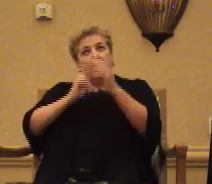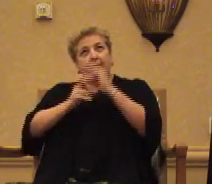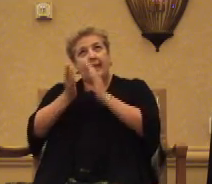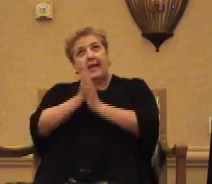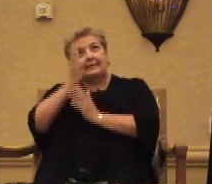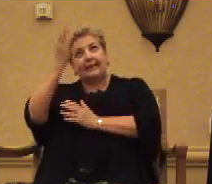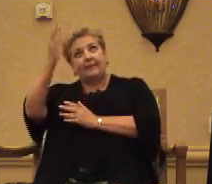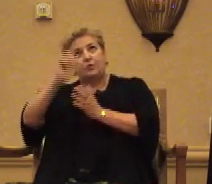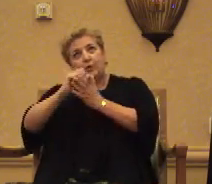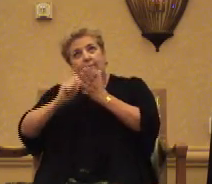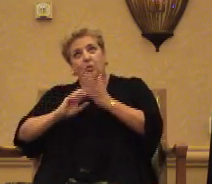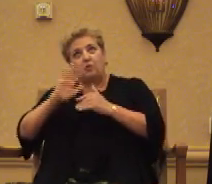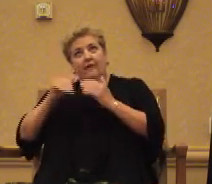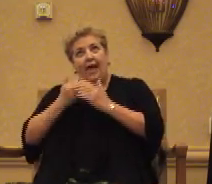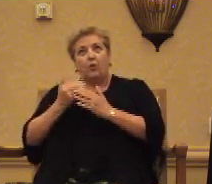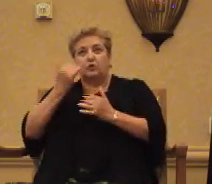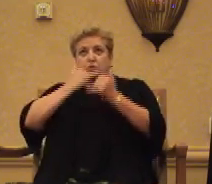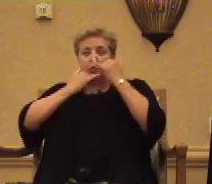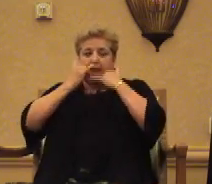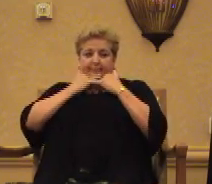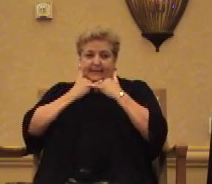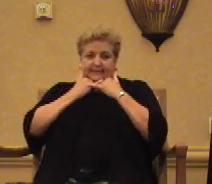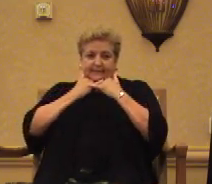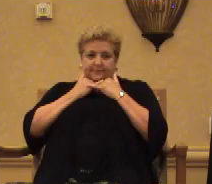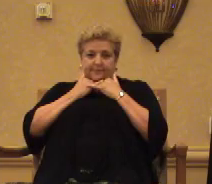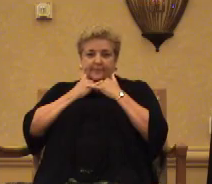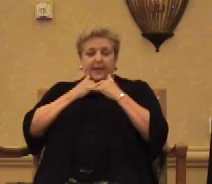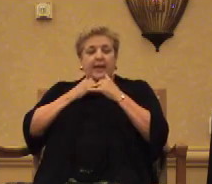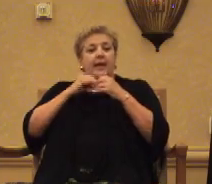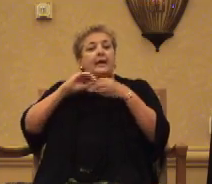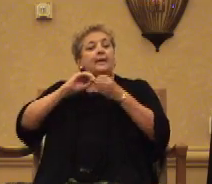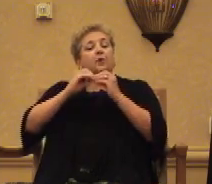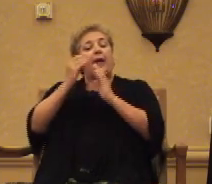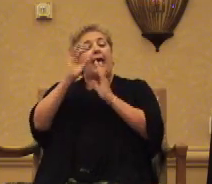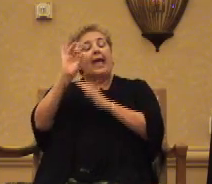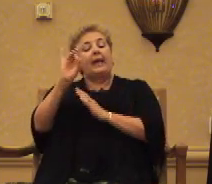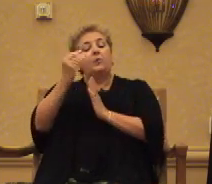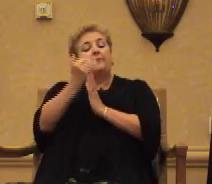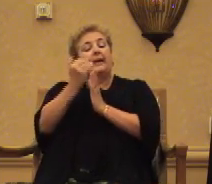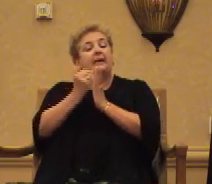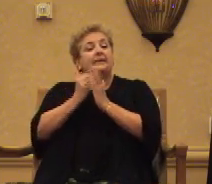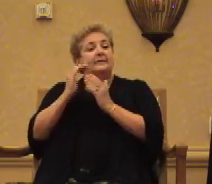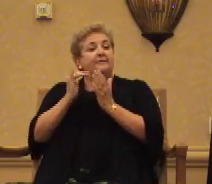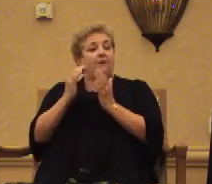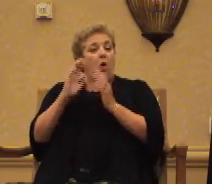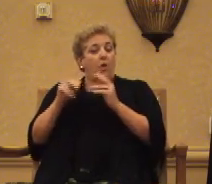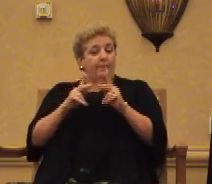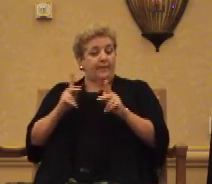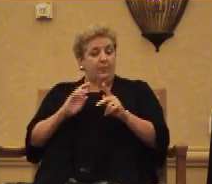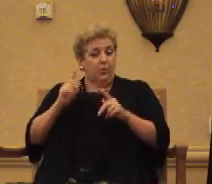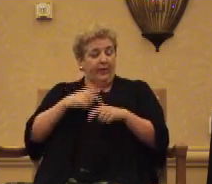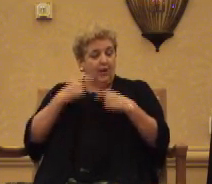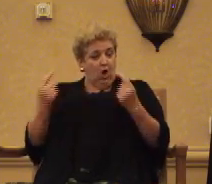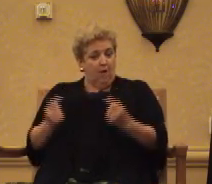shortcomings. Number eight, we made a list of all the persons we have harmed and became willing to make amends to all of